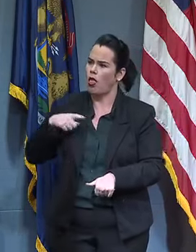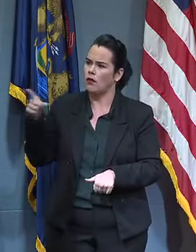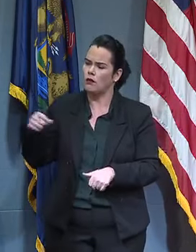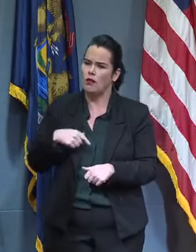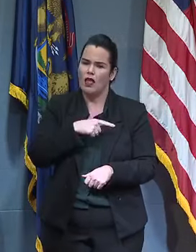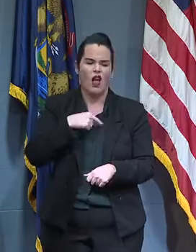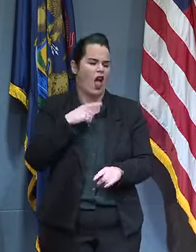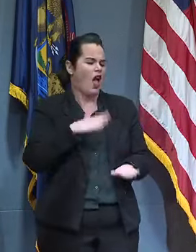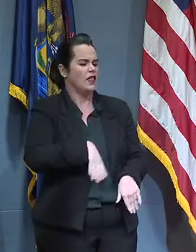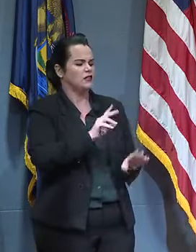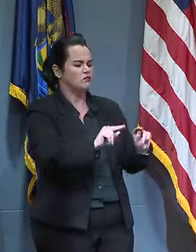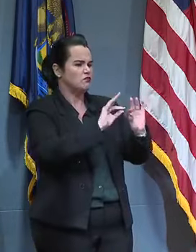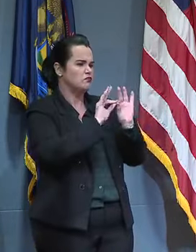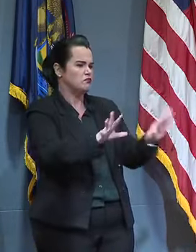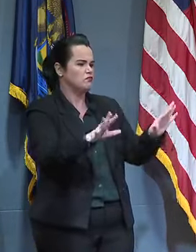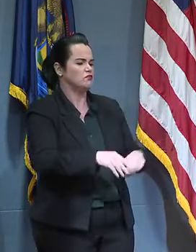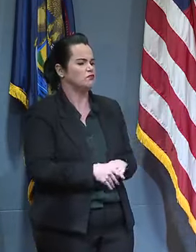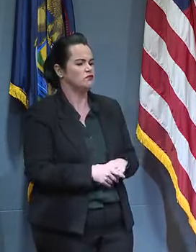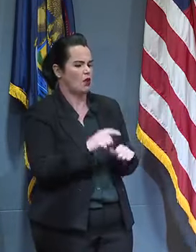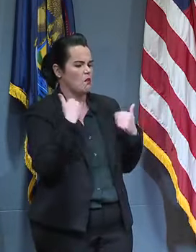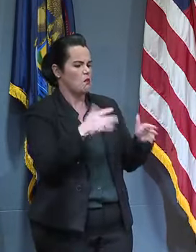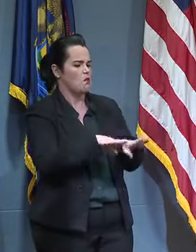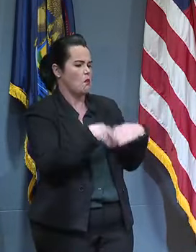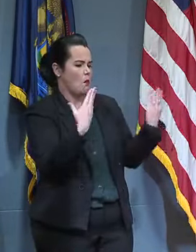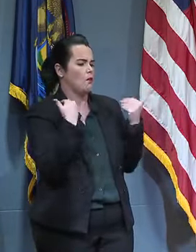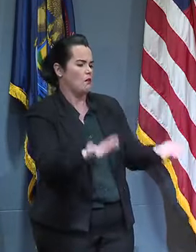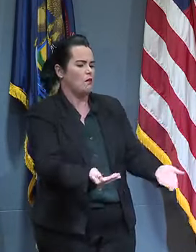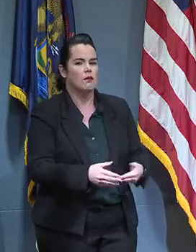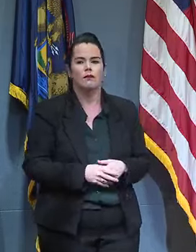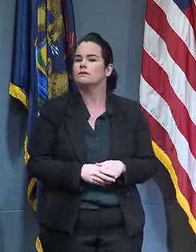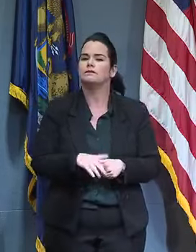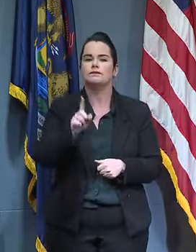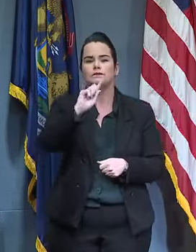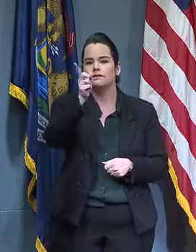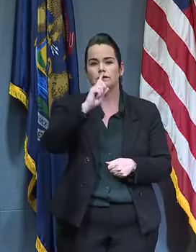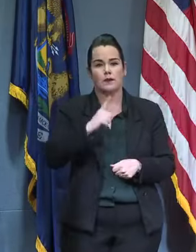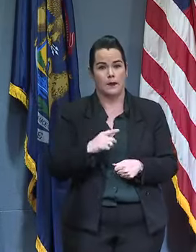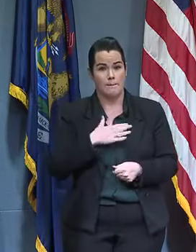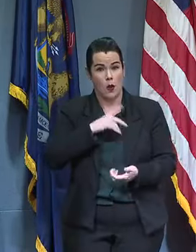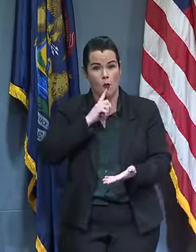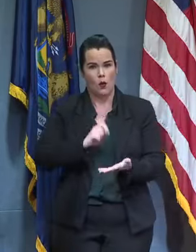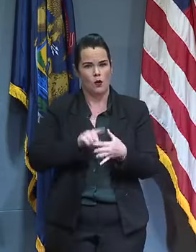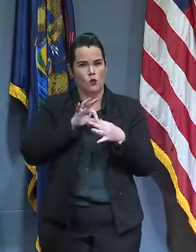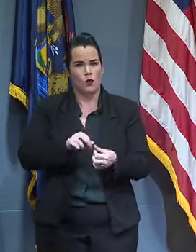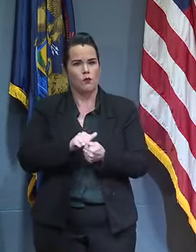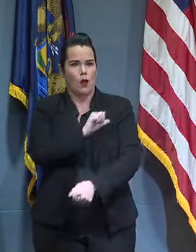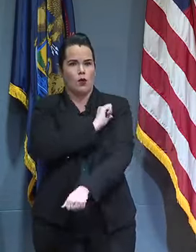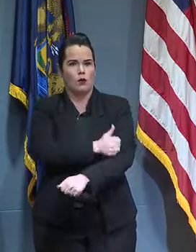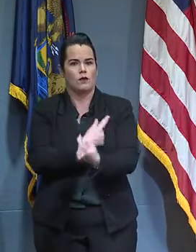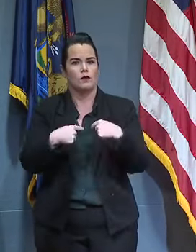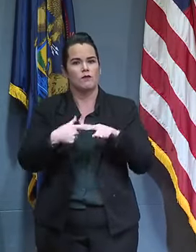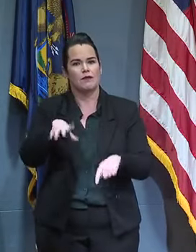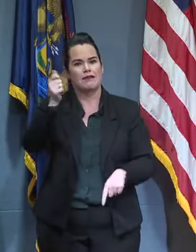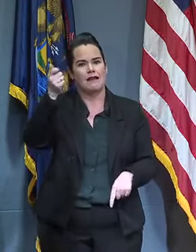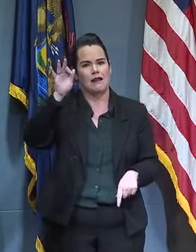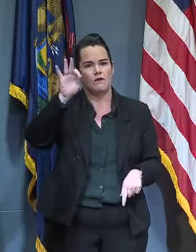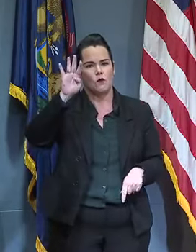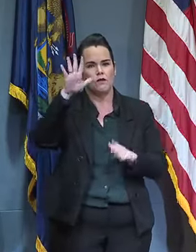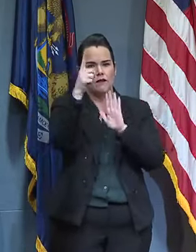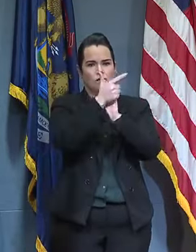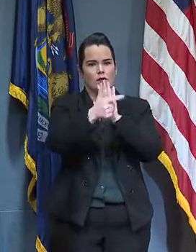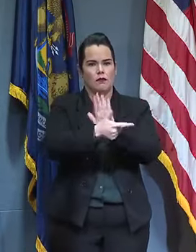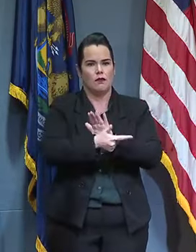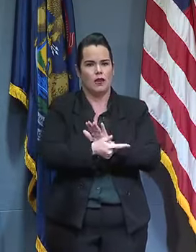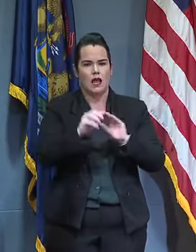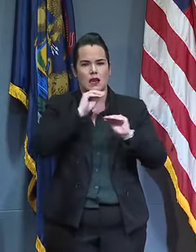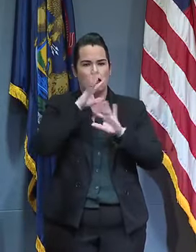up? So let me be very clear about one thing. The Stay Home, Stay Safe order rests on my authority in the 1945 statute.